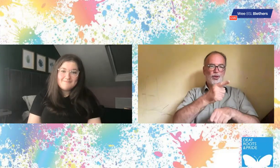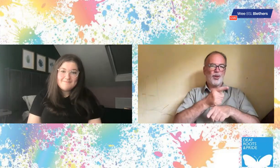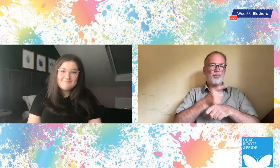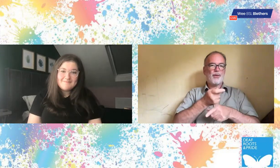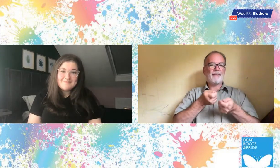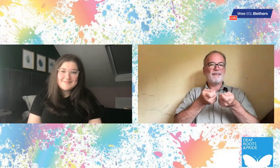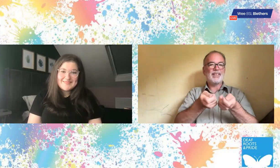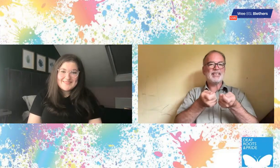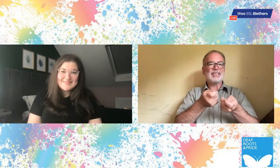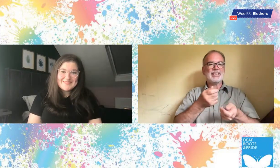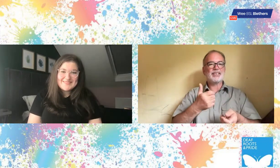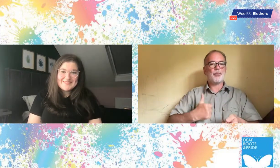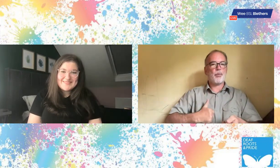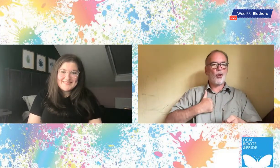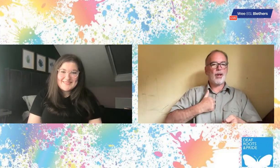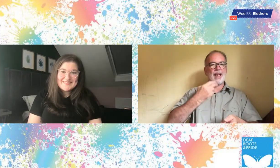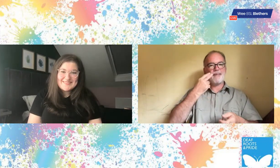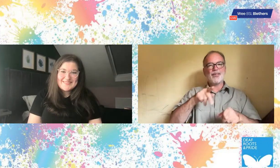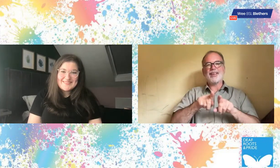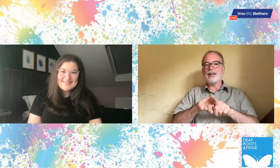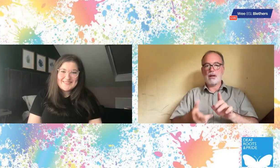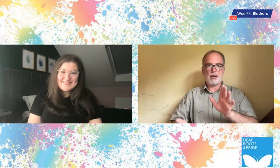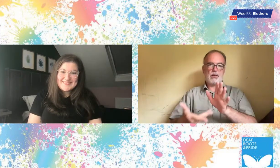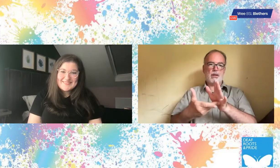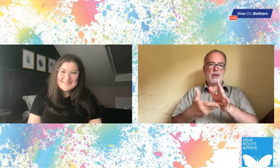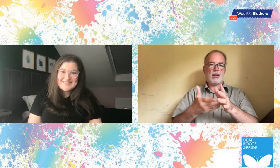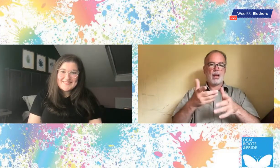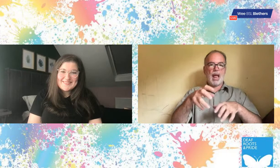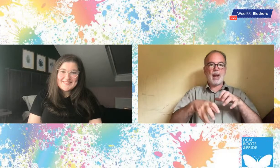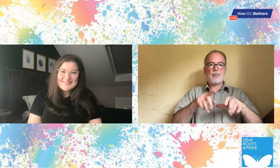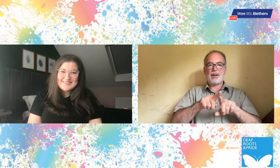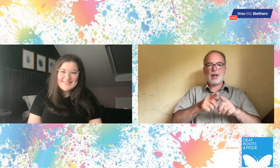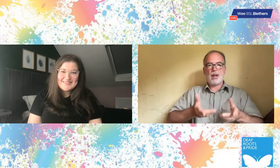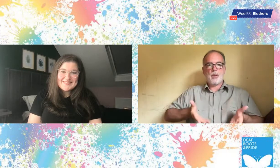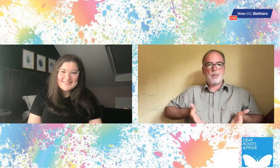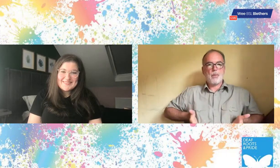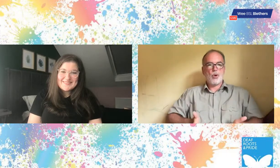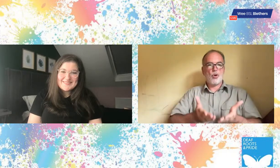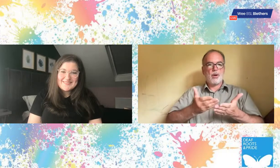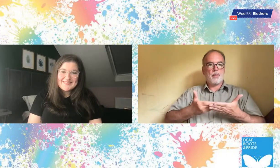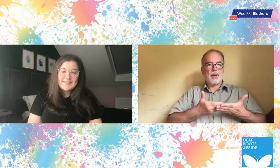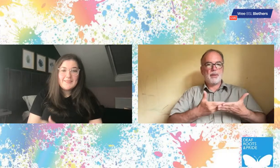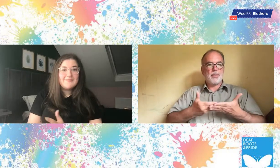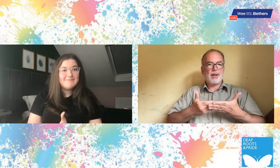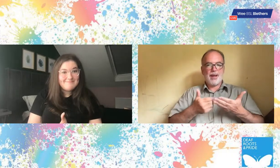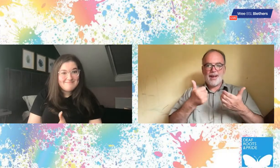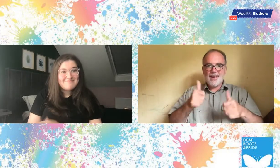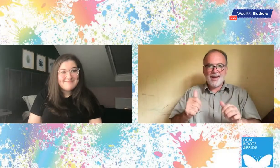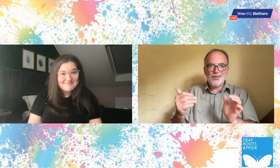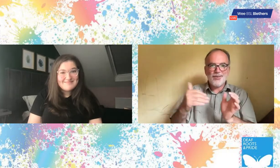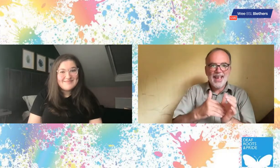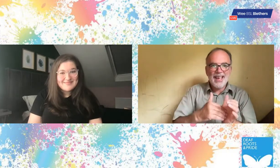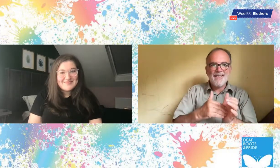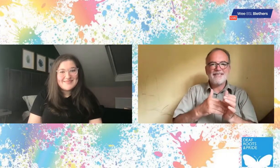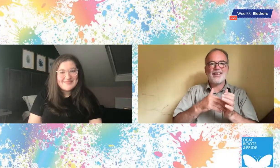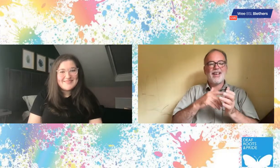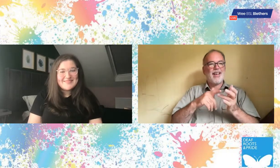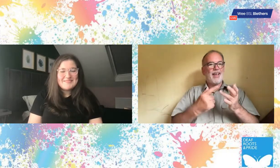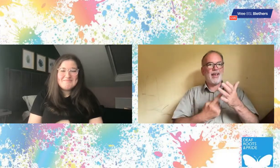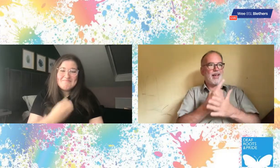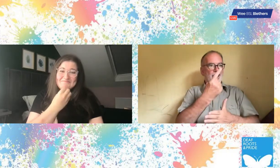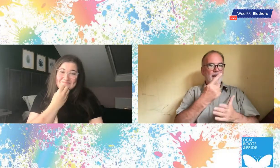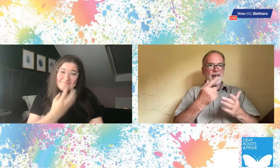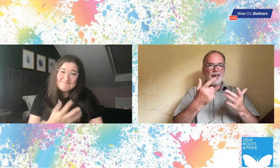to get somewhere. Oh yeah, and there's a lot of work every day. Like you're saying, we do the feeding,